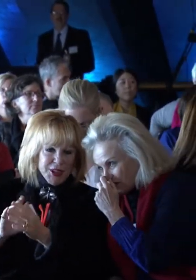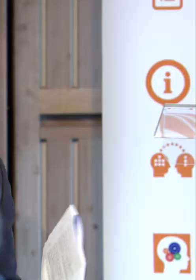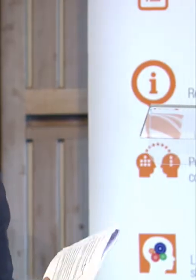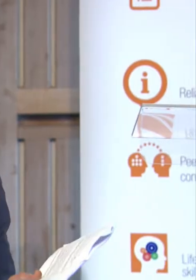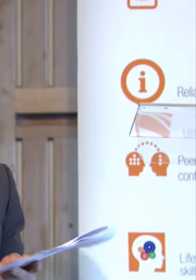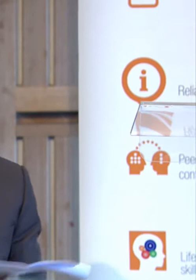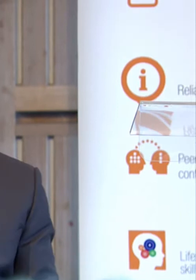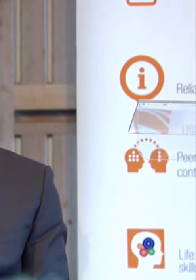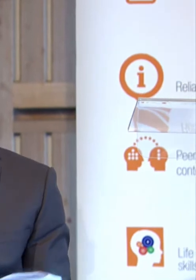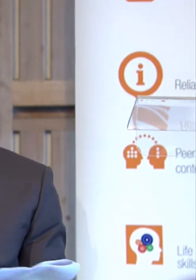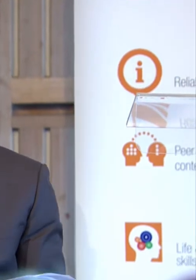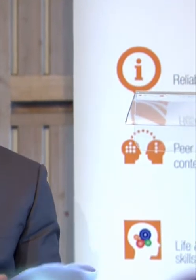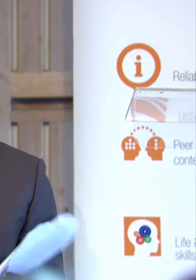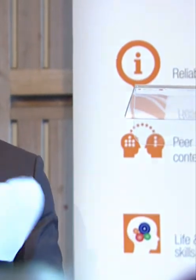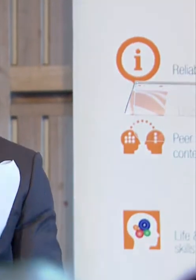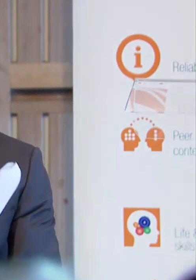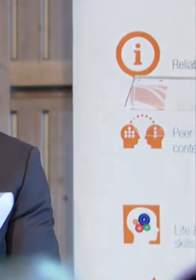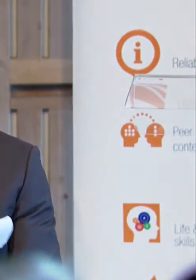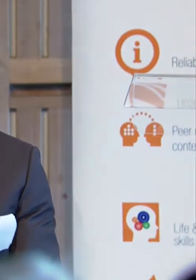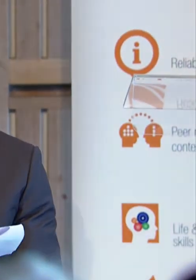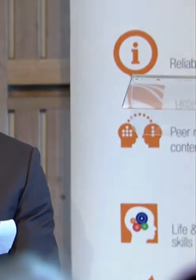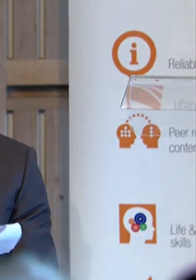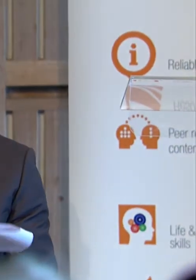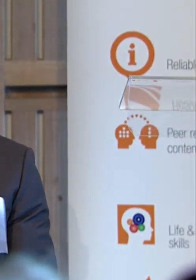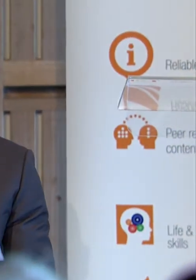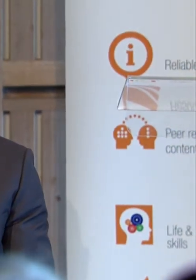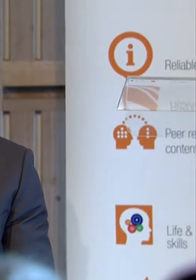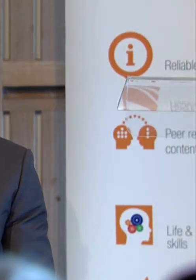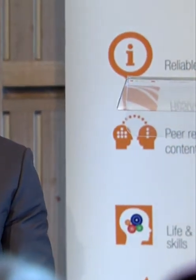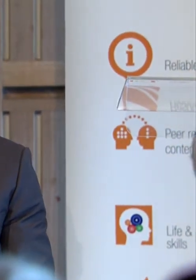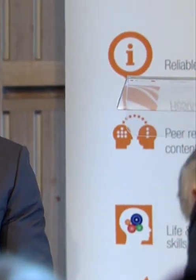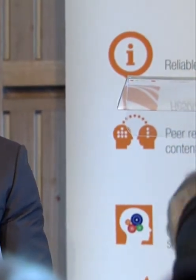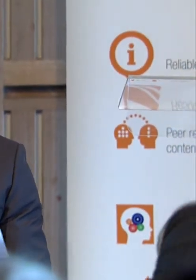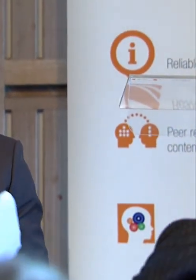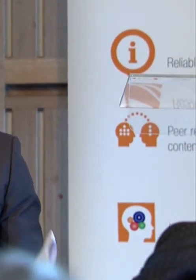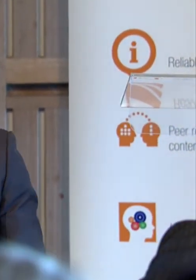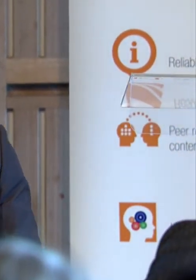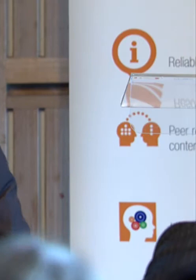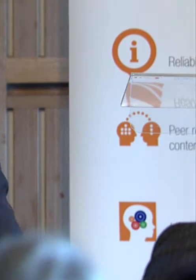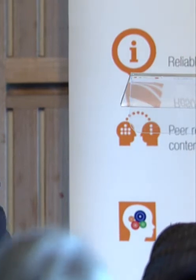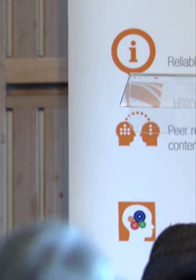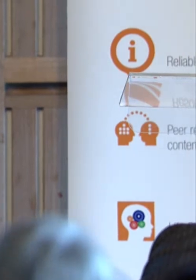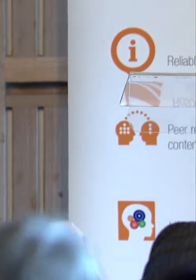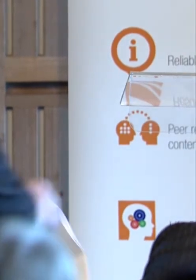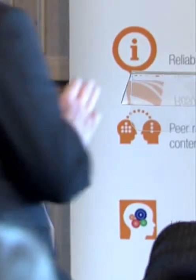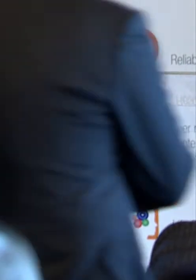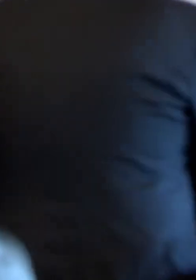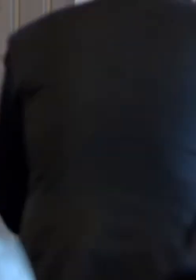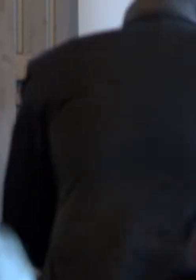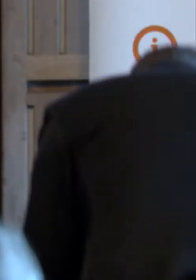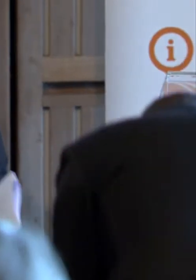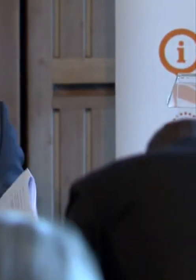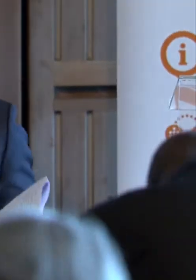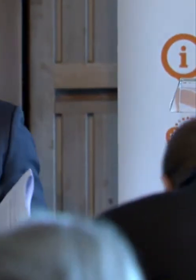Thank you, Sue. Ladies and gentlemen, can you keep your hands of applause going for the choir who now perform with an Australian medley? Thank you.